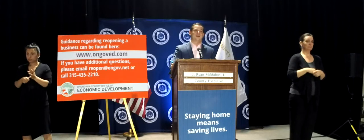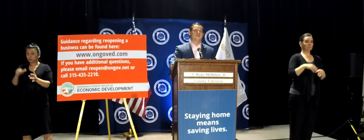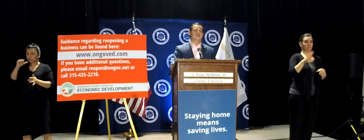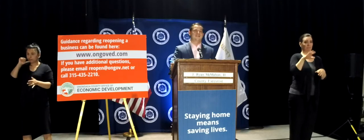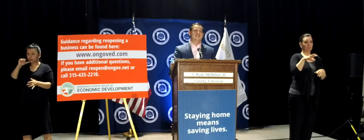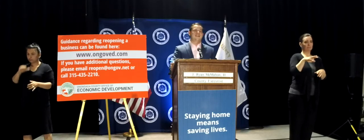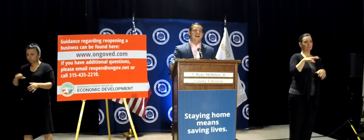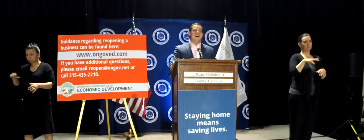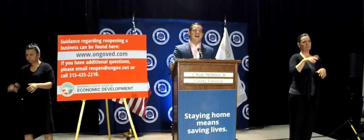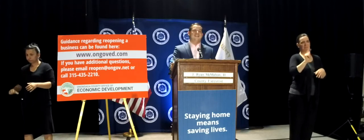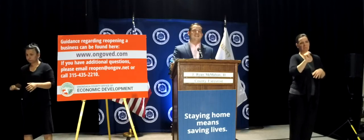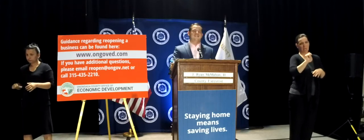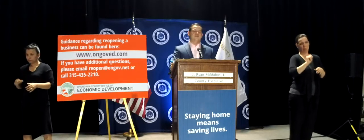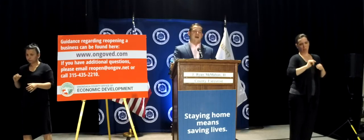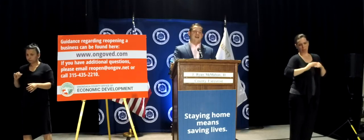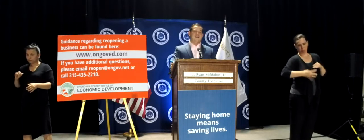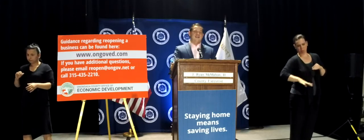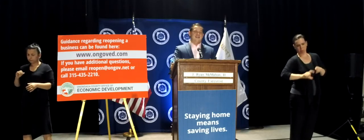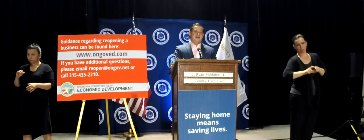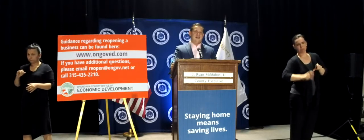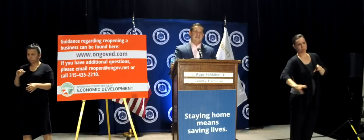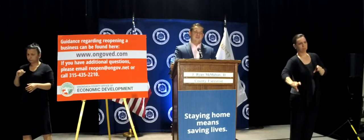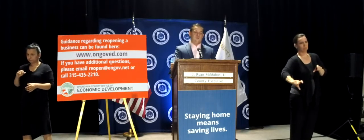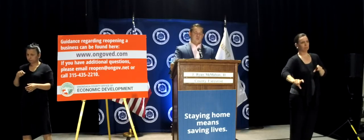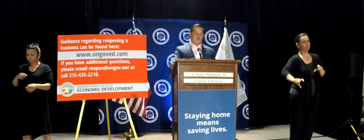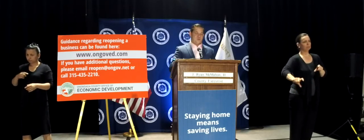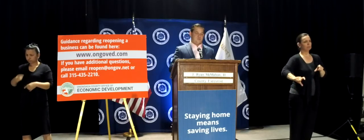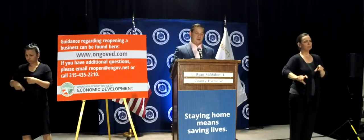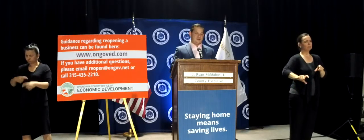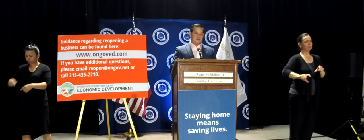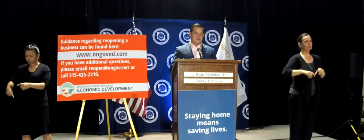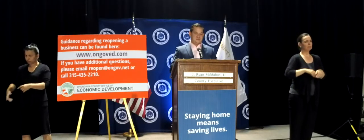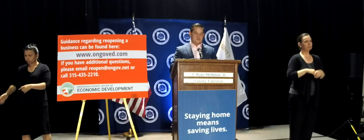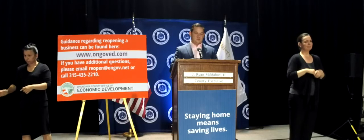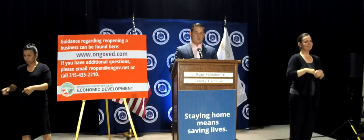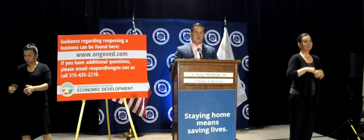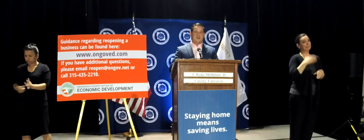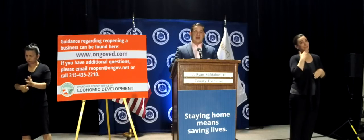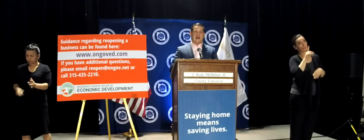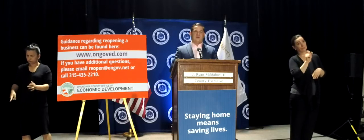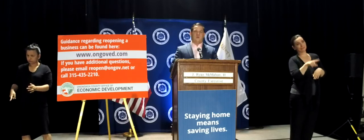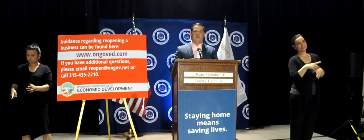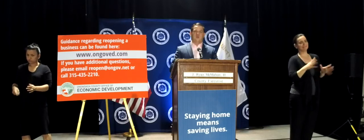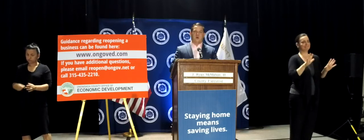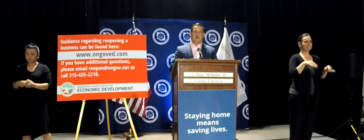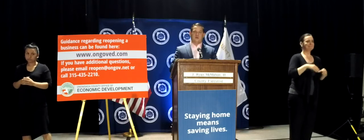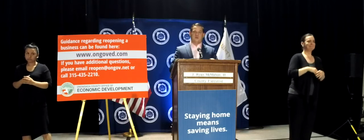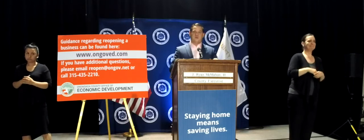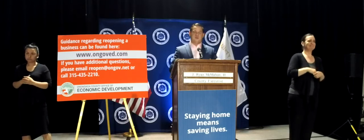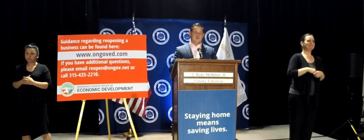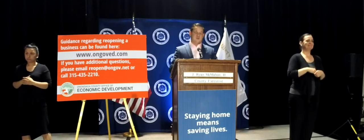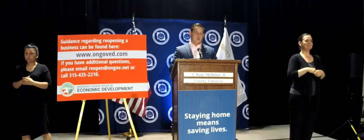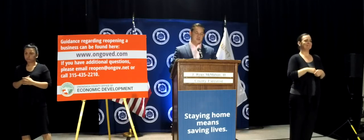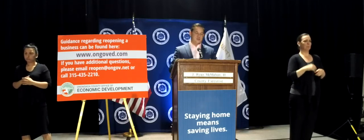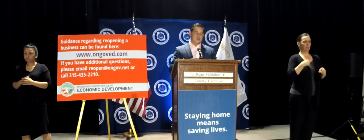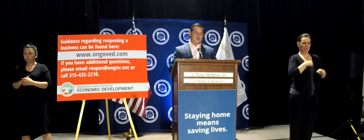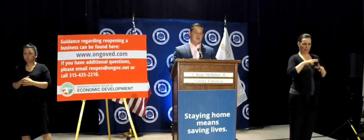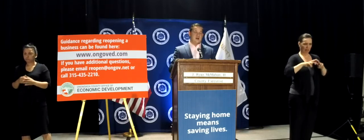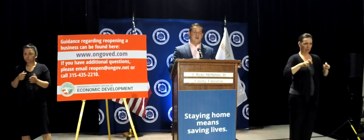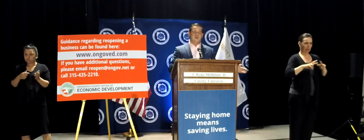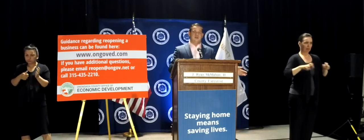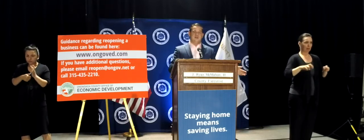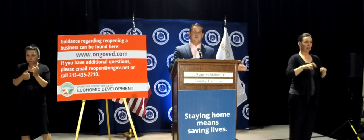good question. This has been, we've been looking at wastewater, the